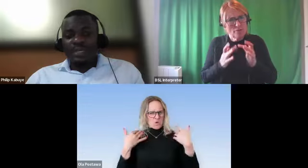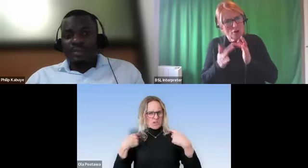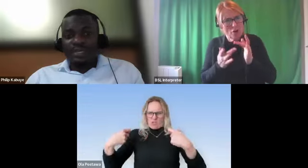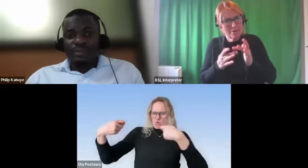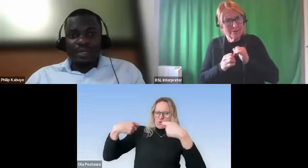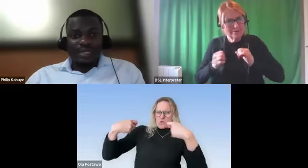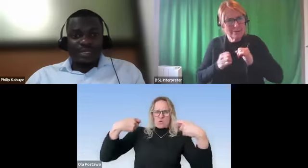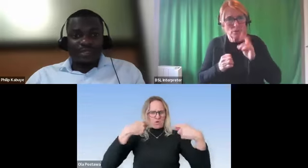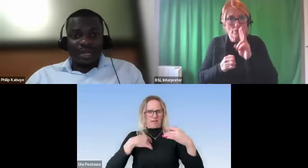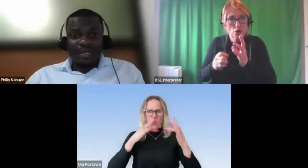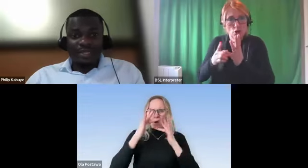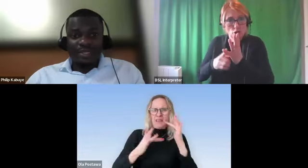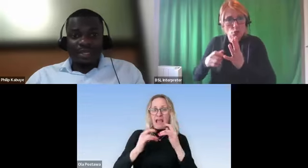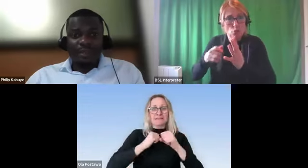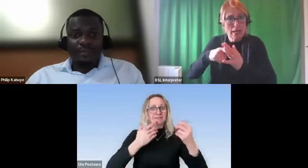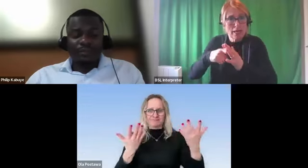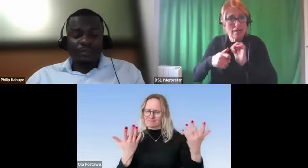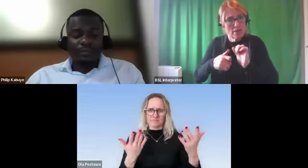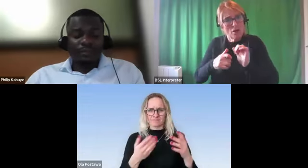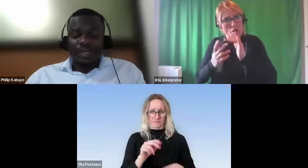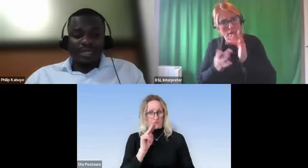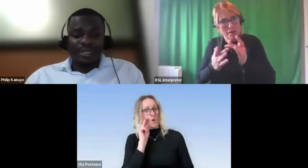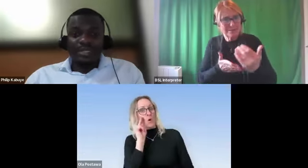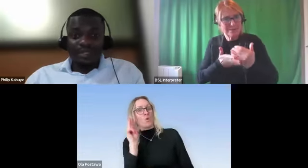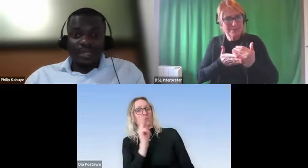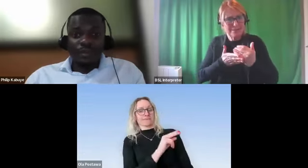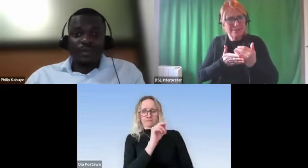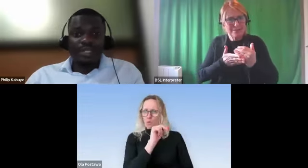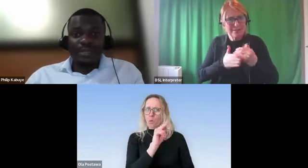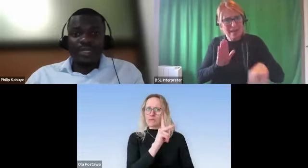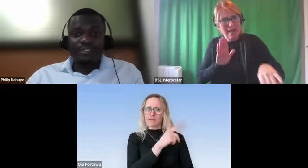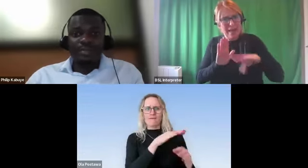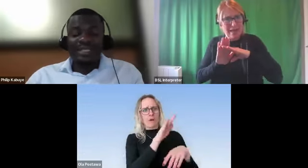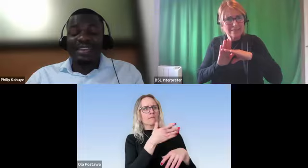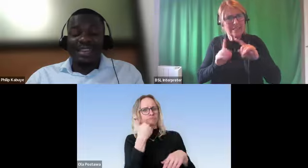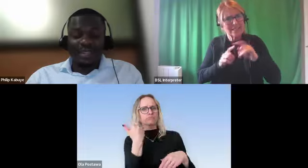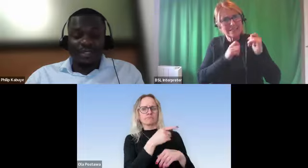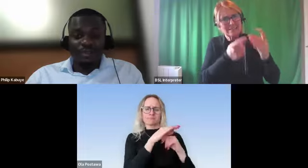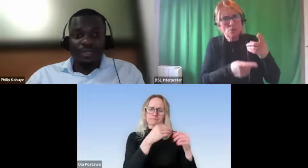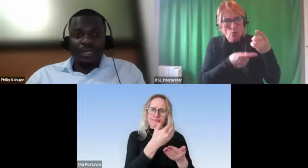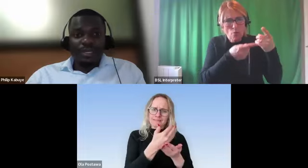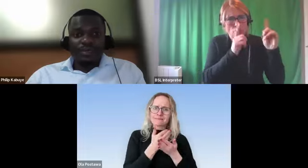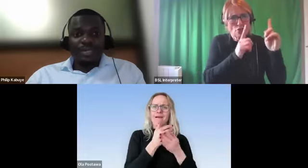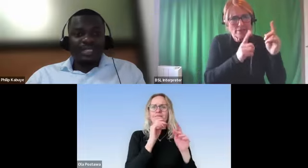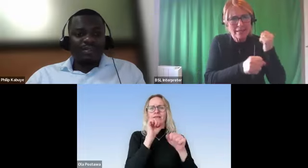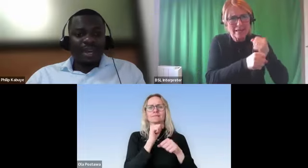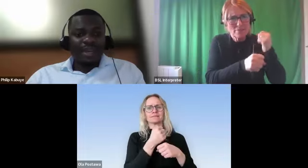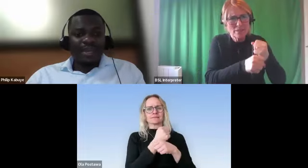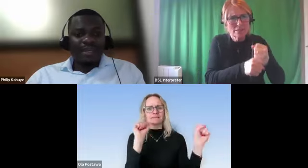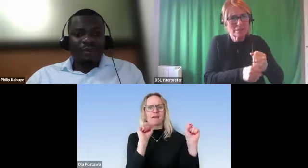When we look at the UK's Online Safety Act, it is giving authoritarian governments an excuse